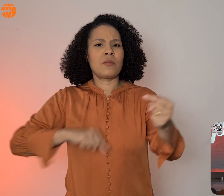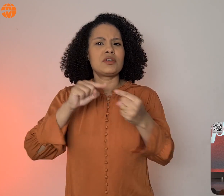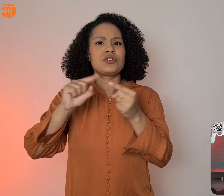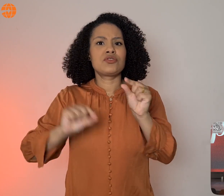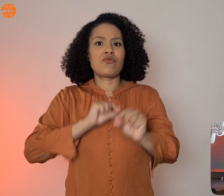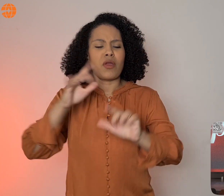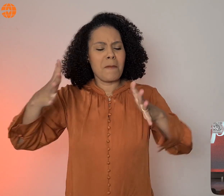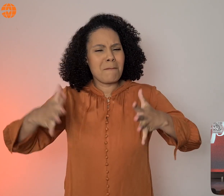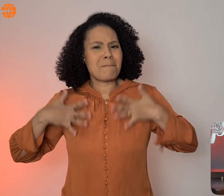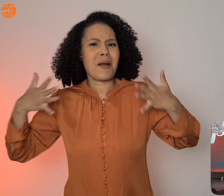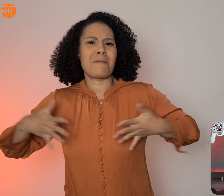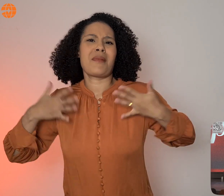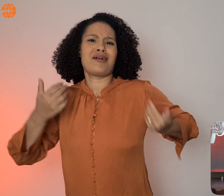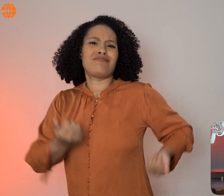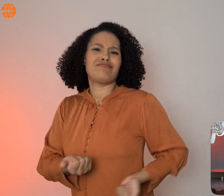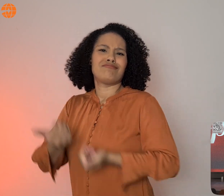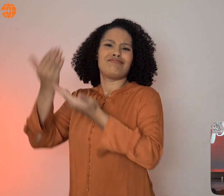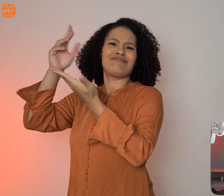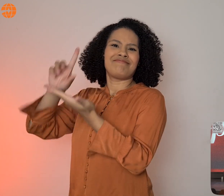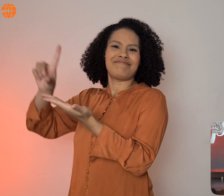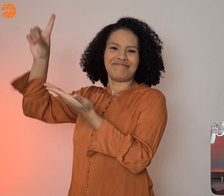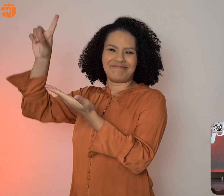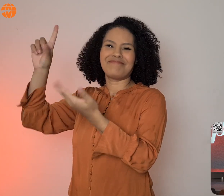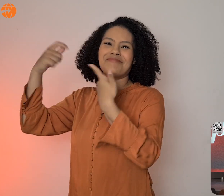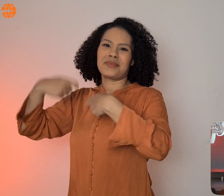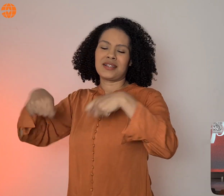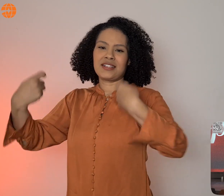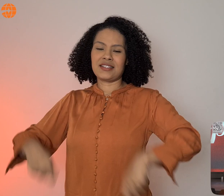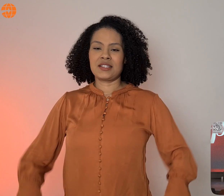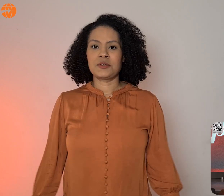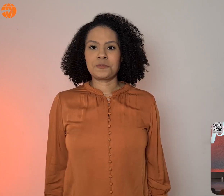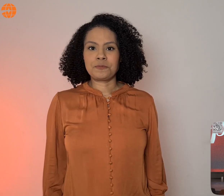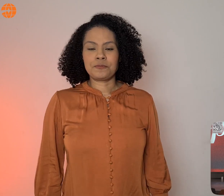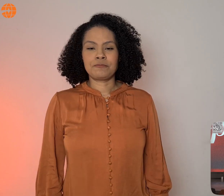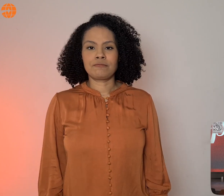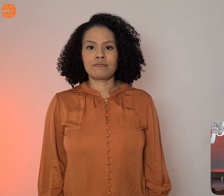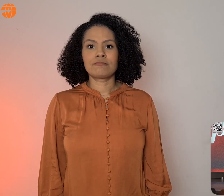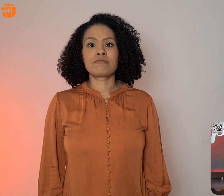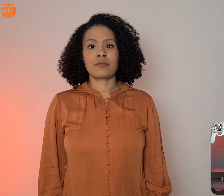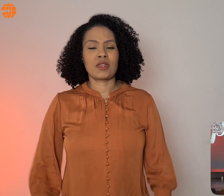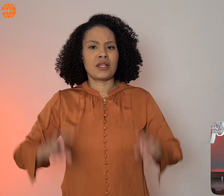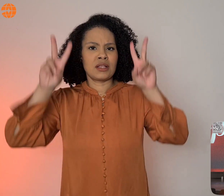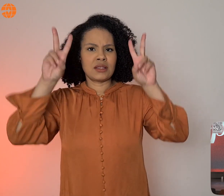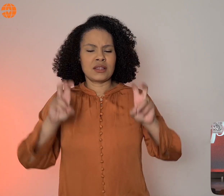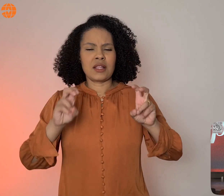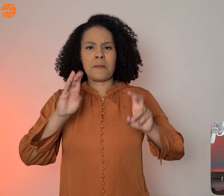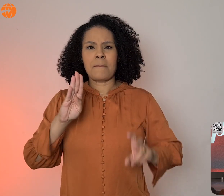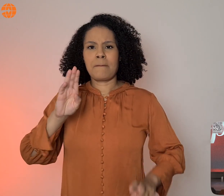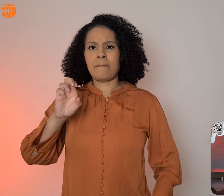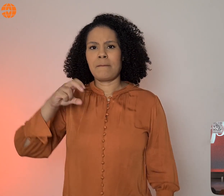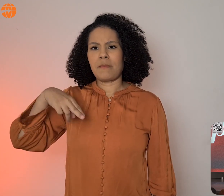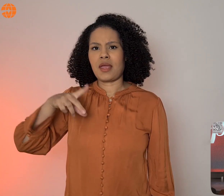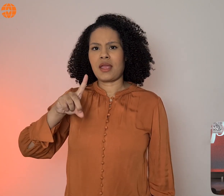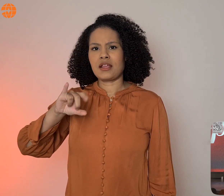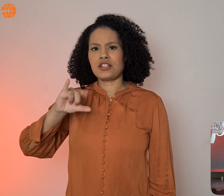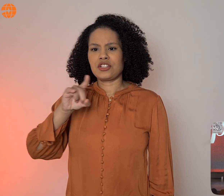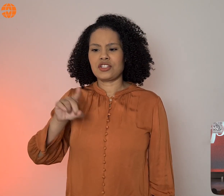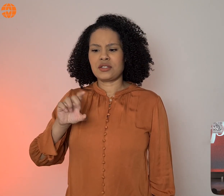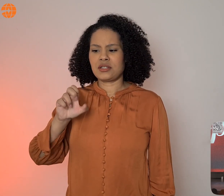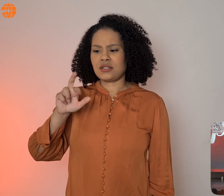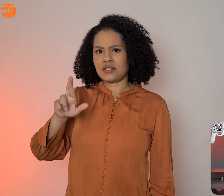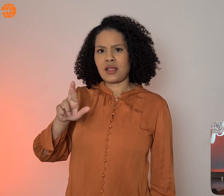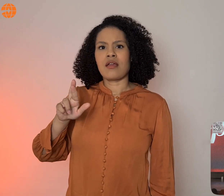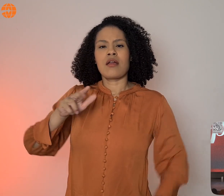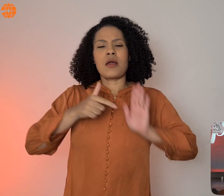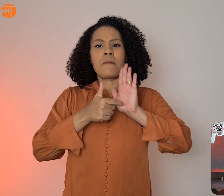bendizer o Senhor. Now the phrase bless the Lord appears 24 times in the entire Bible. Esse termo bendizer